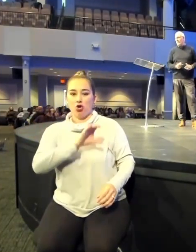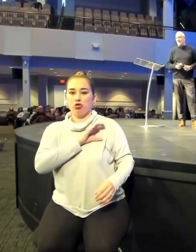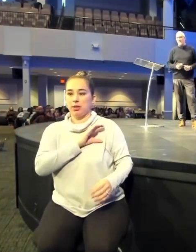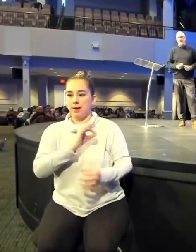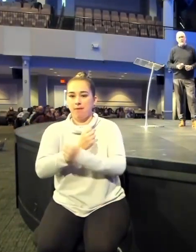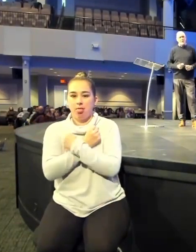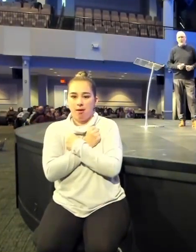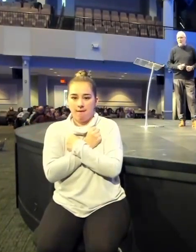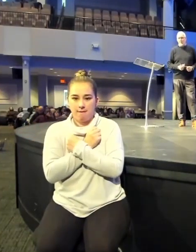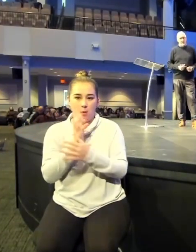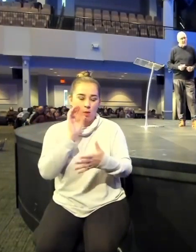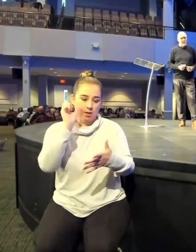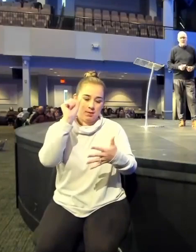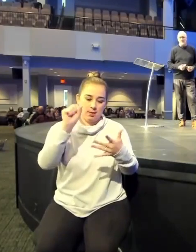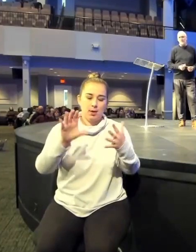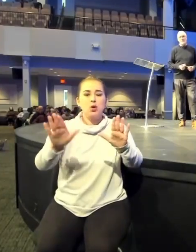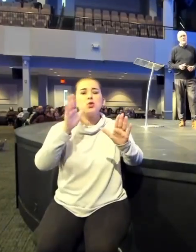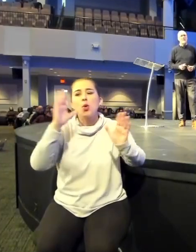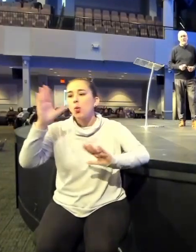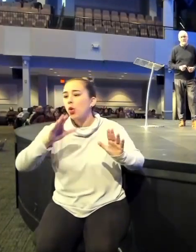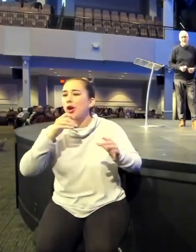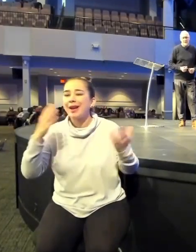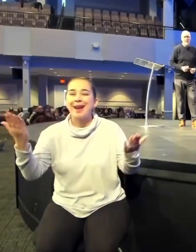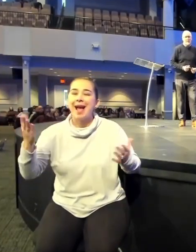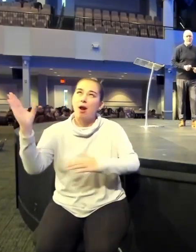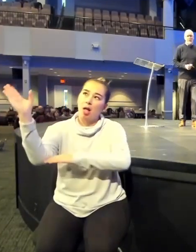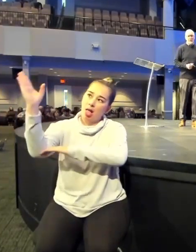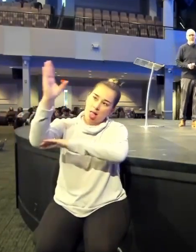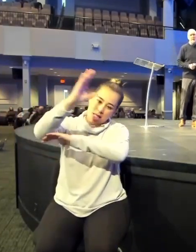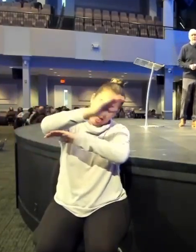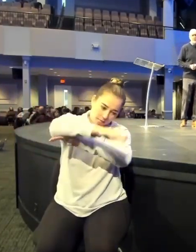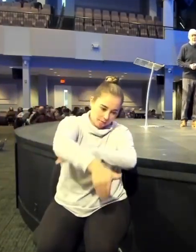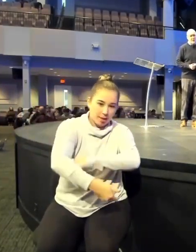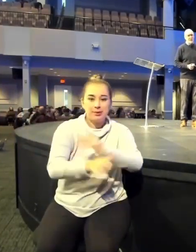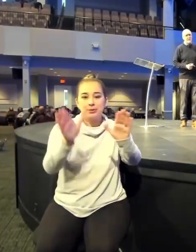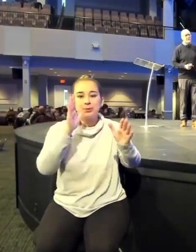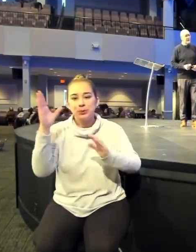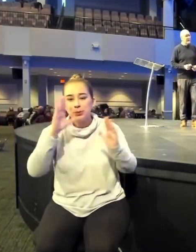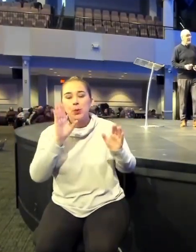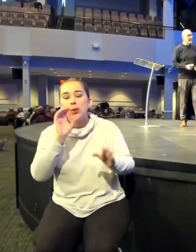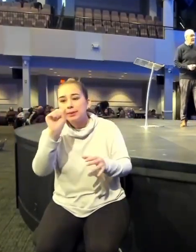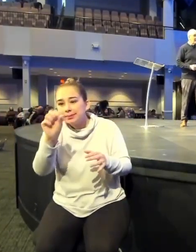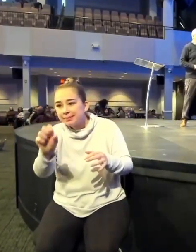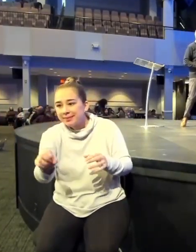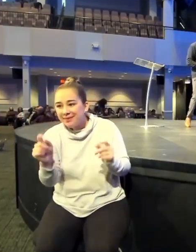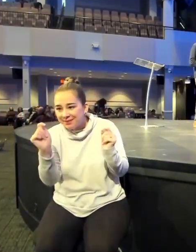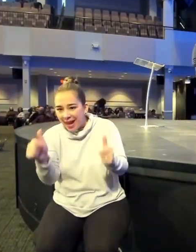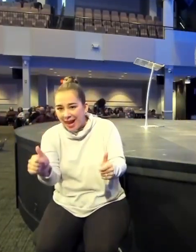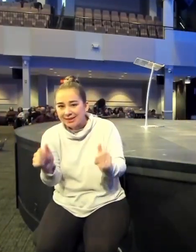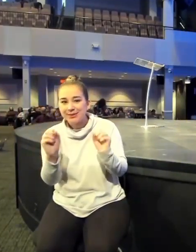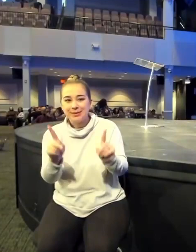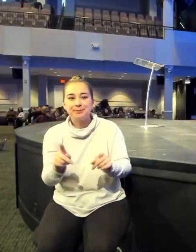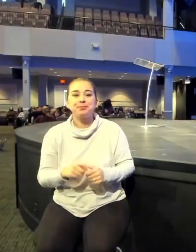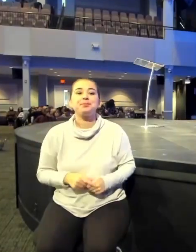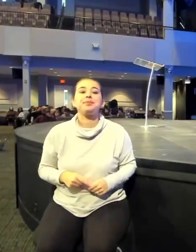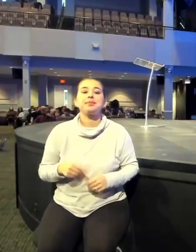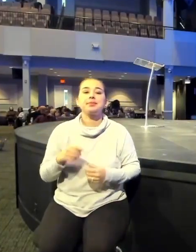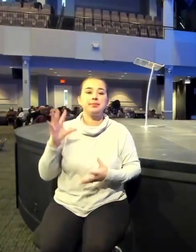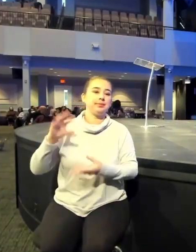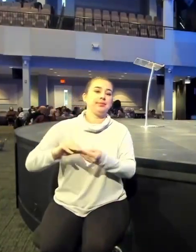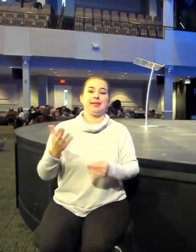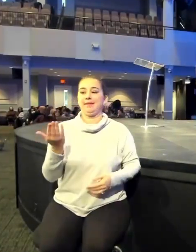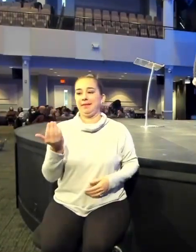one of them. We're not going to be here long, so don't get nervous right now on me. We're going to be okay. We'll go through these very, very quickly, but let's look at these 15